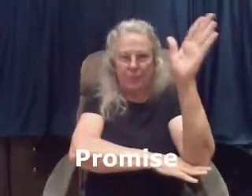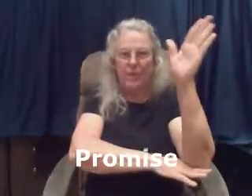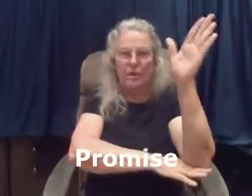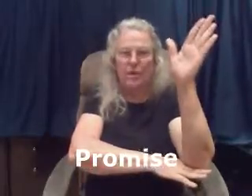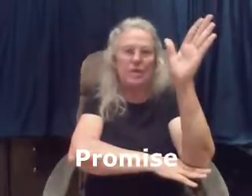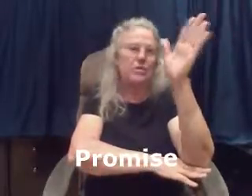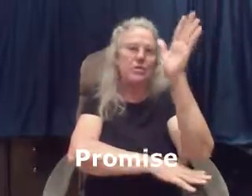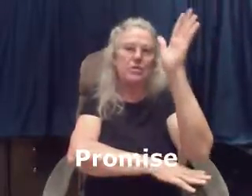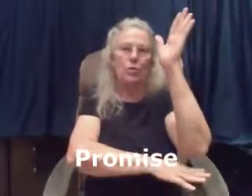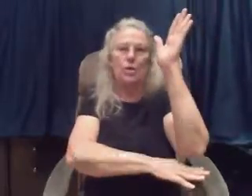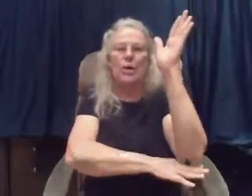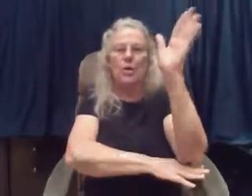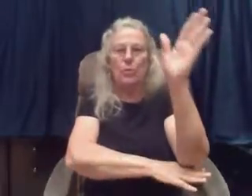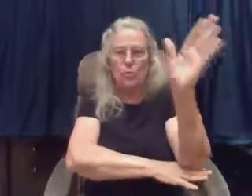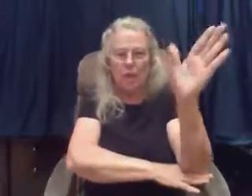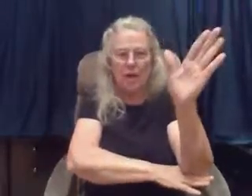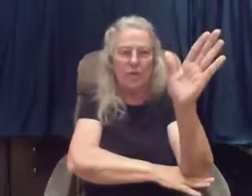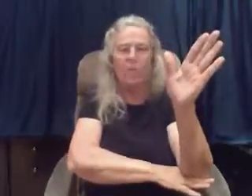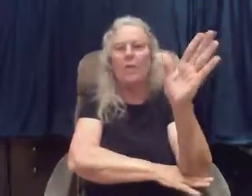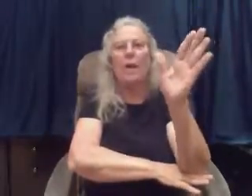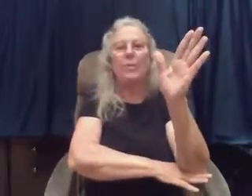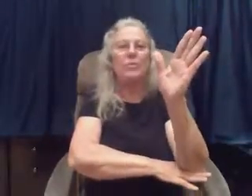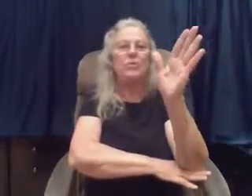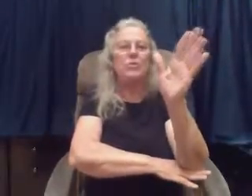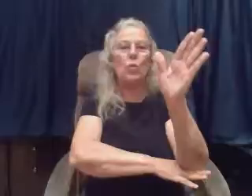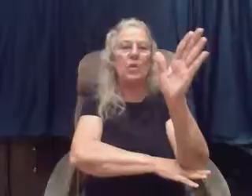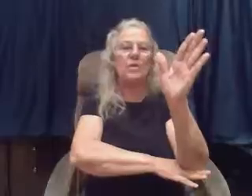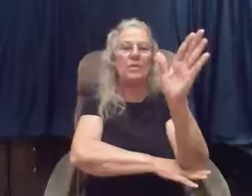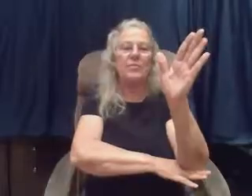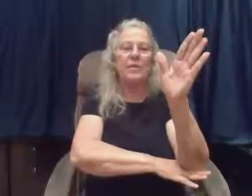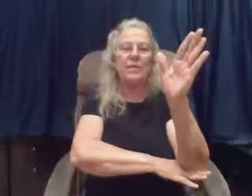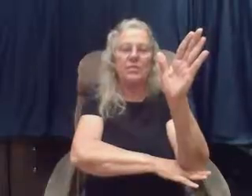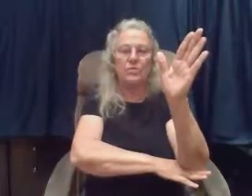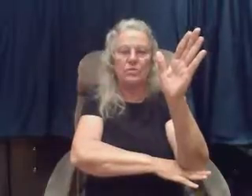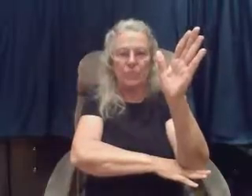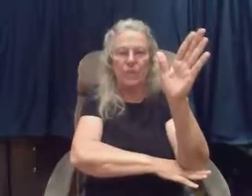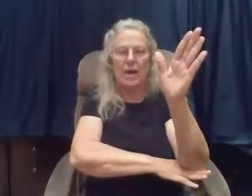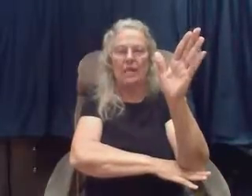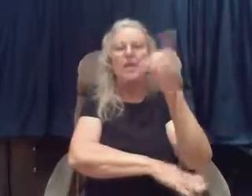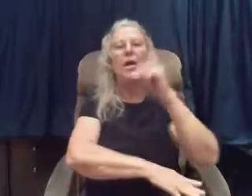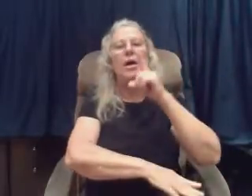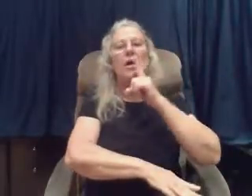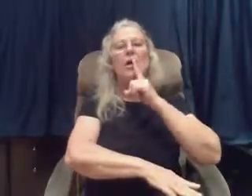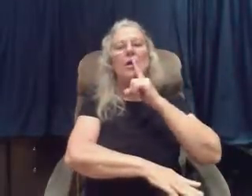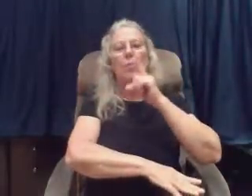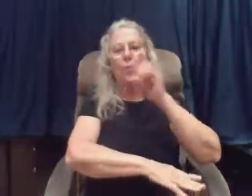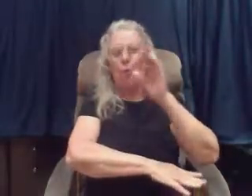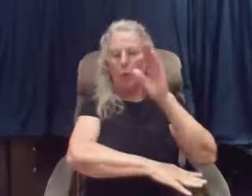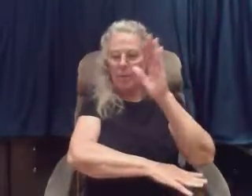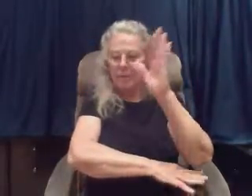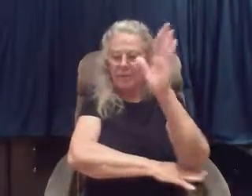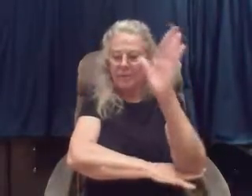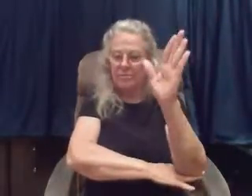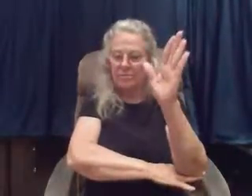pledge allegiance, or you put your hand on the Bible to swear something is correct. Promise.